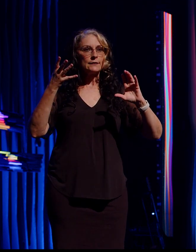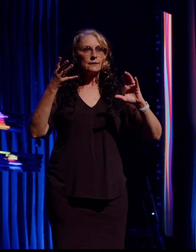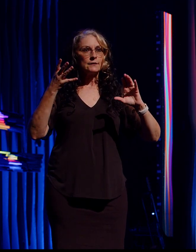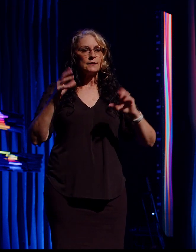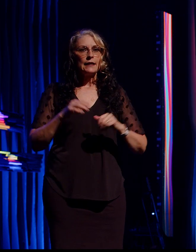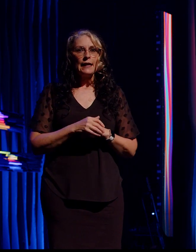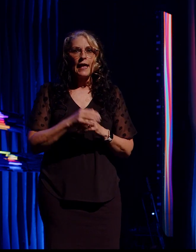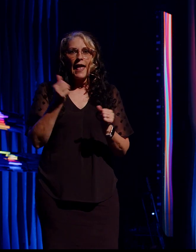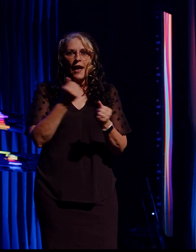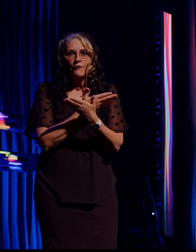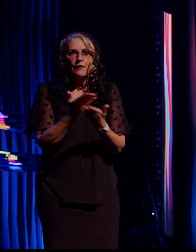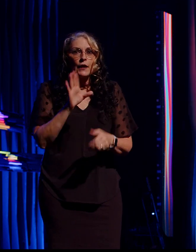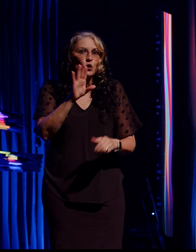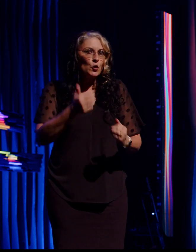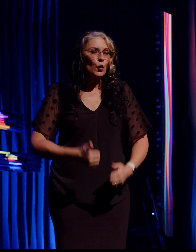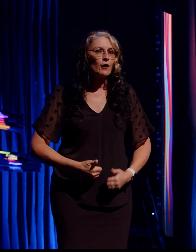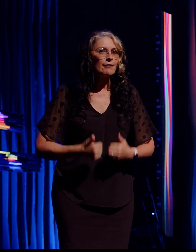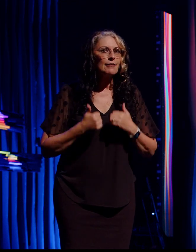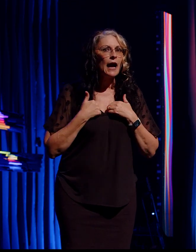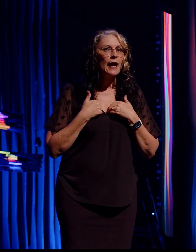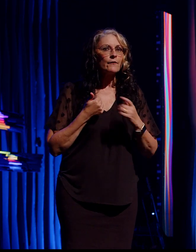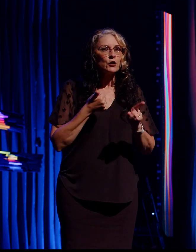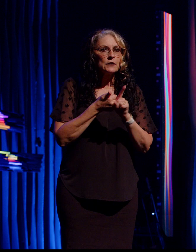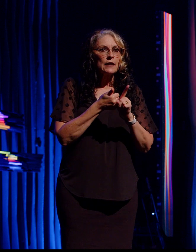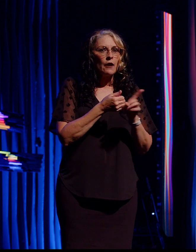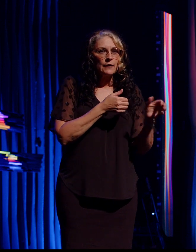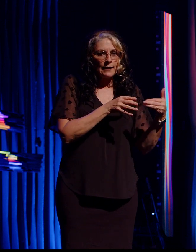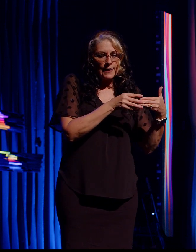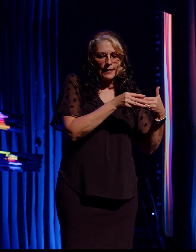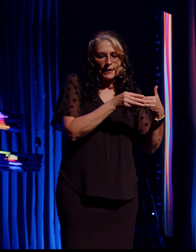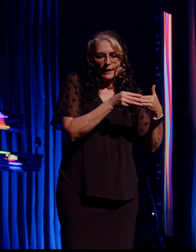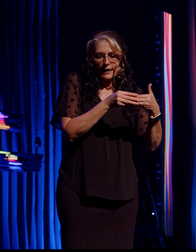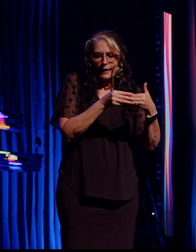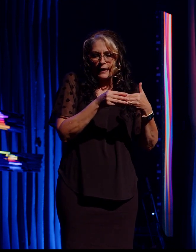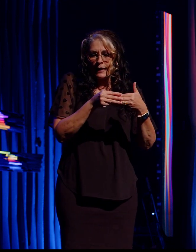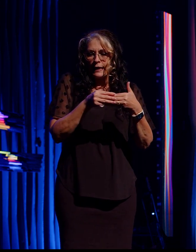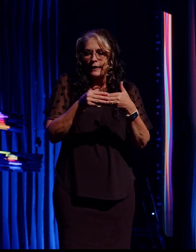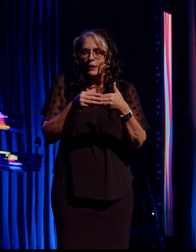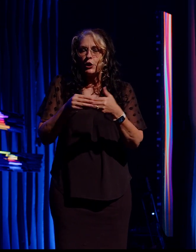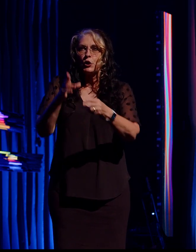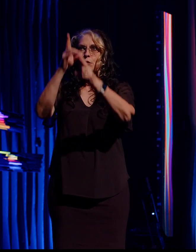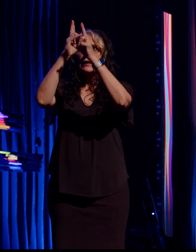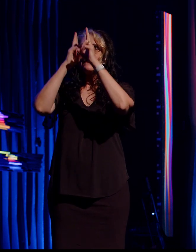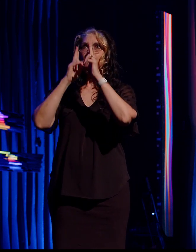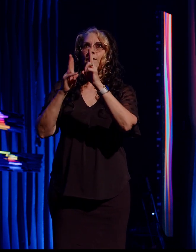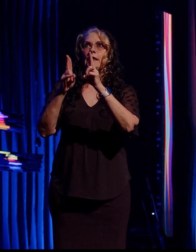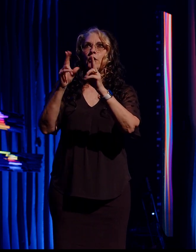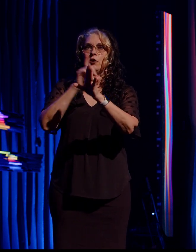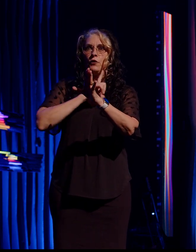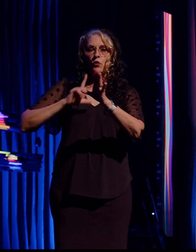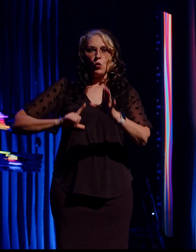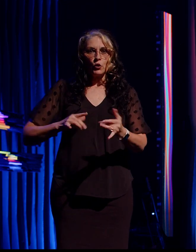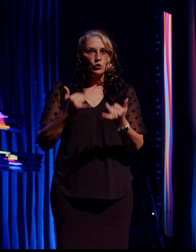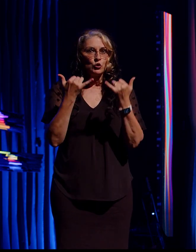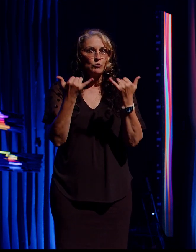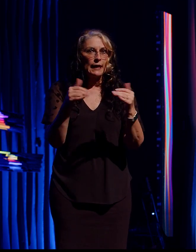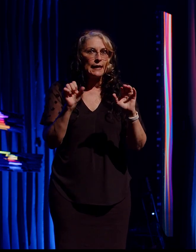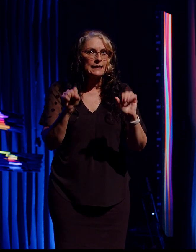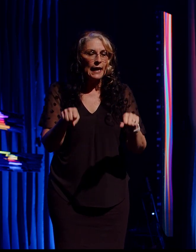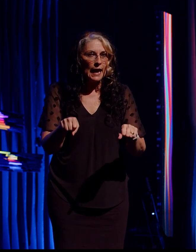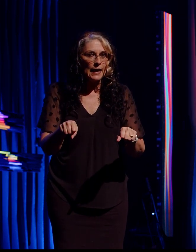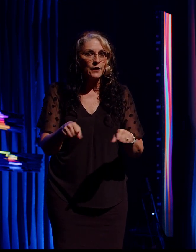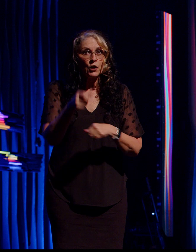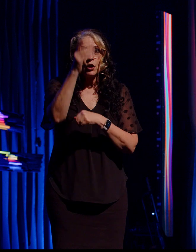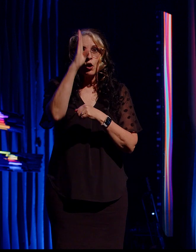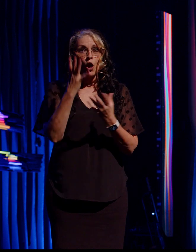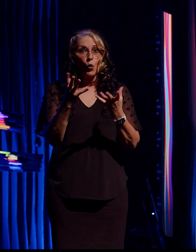that every single thing in your life is getting you to a place where you can fear the Lord today.